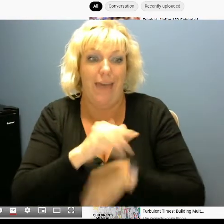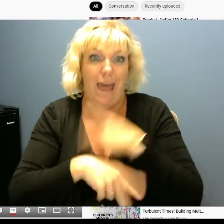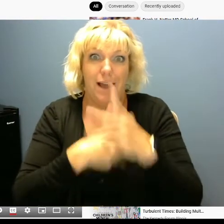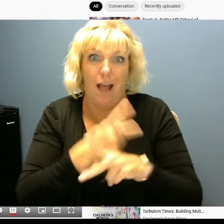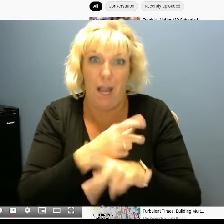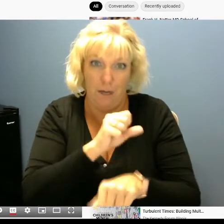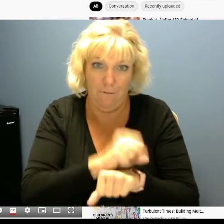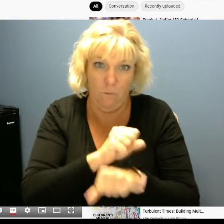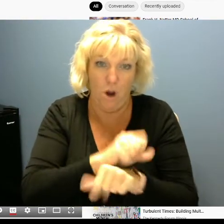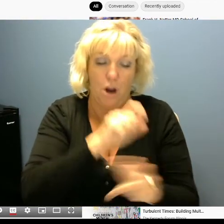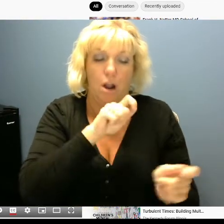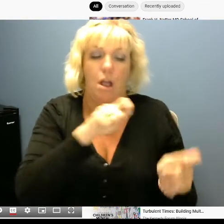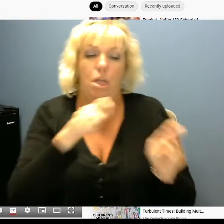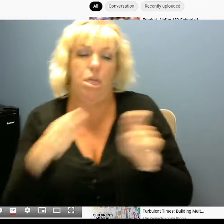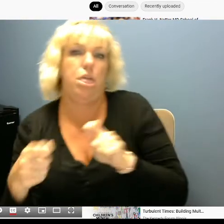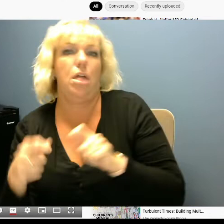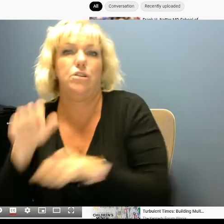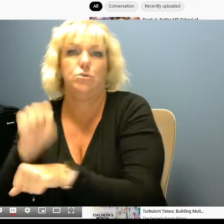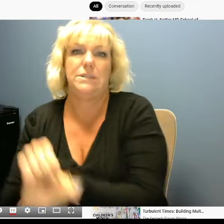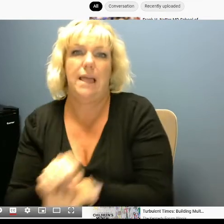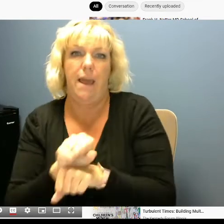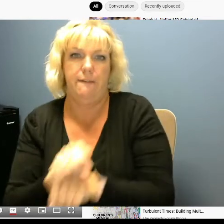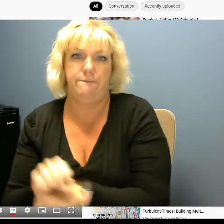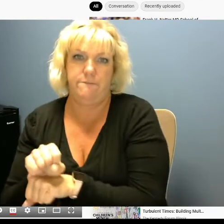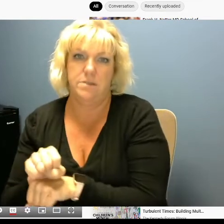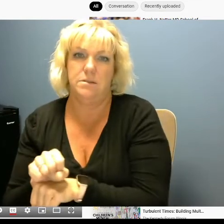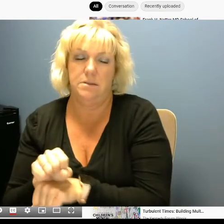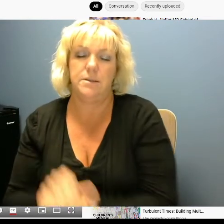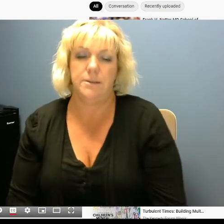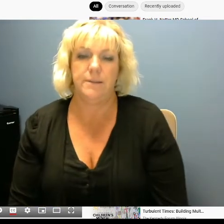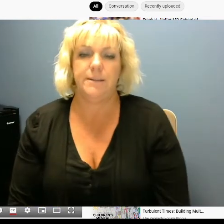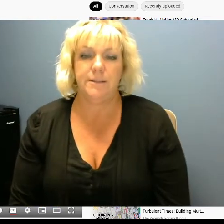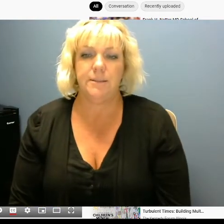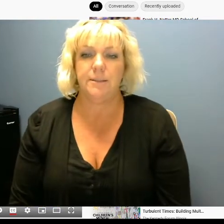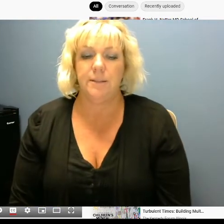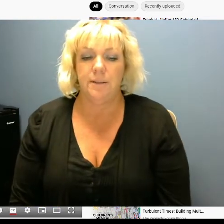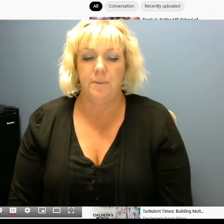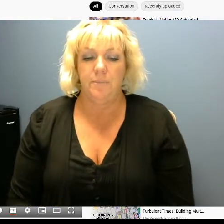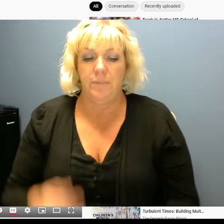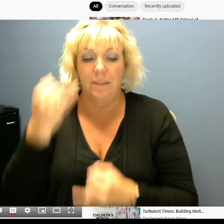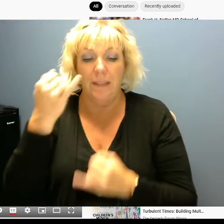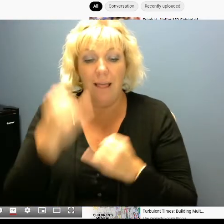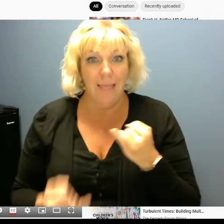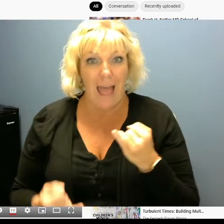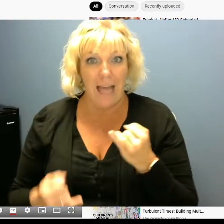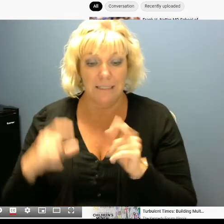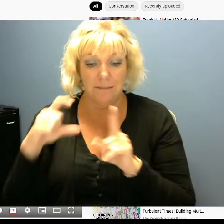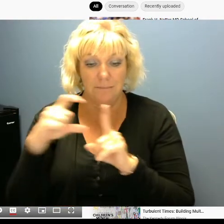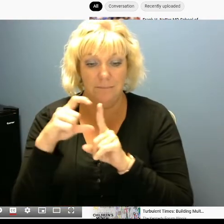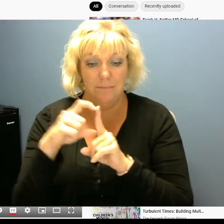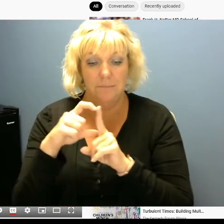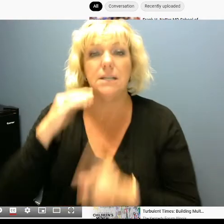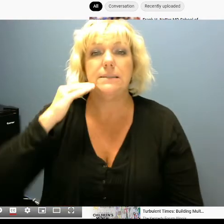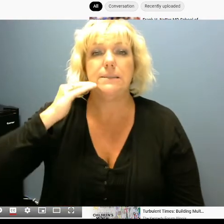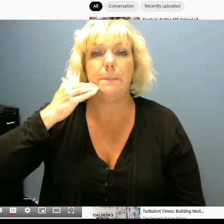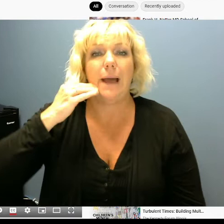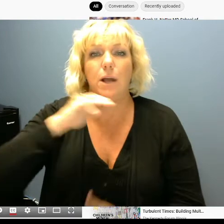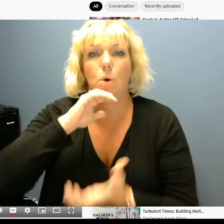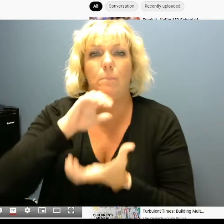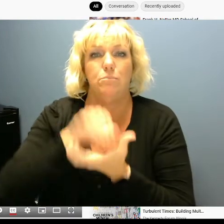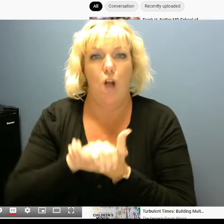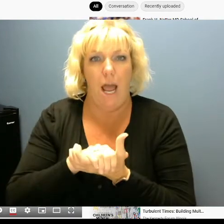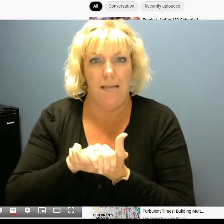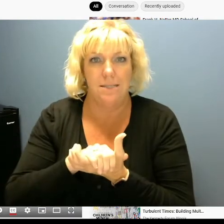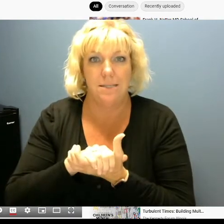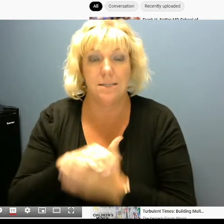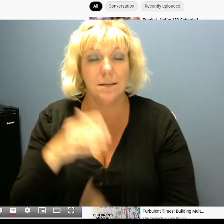to enslavement. So we'll talk about that later. And then the last term we have there is tobacco brides. And that's because most of the people who